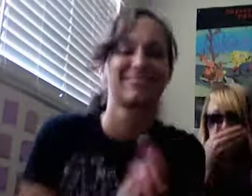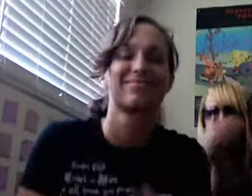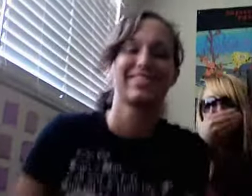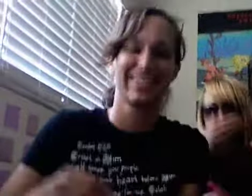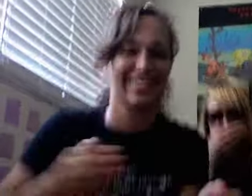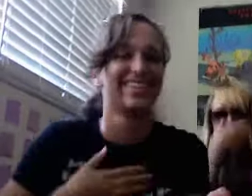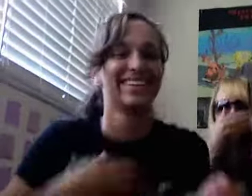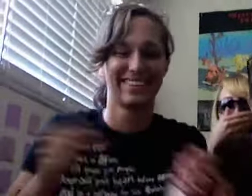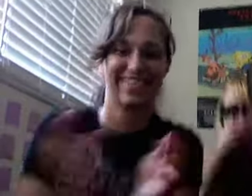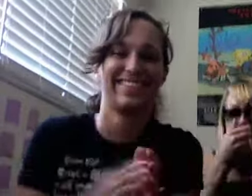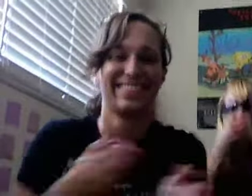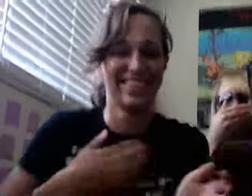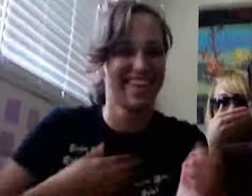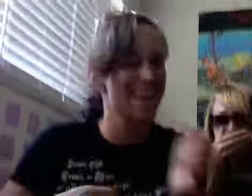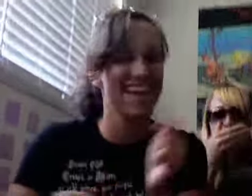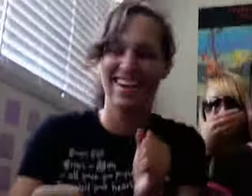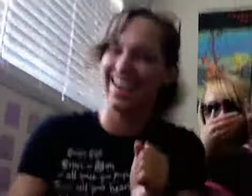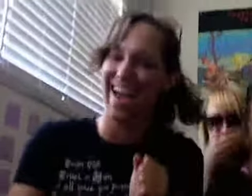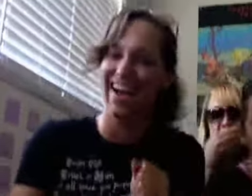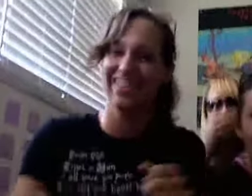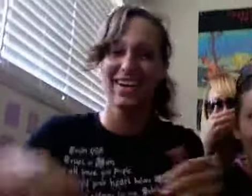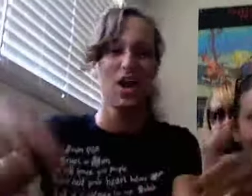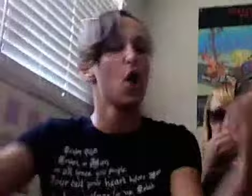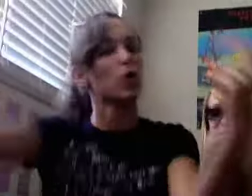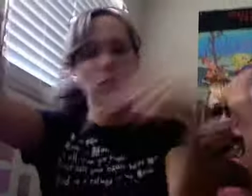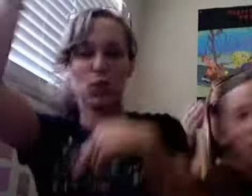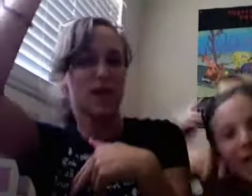pretty, please And make it extra creamy